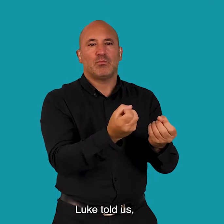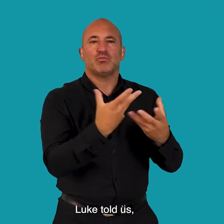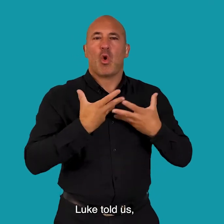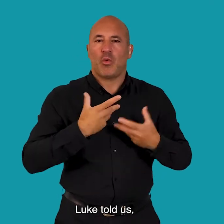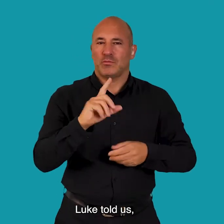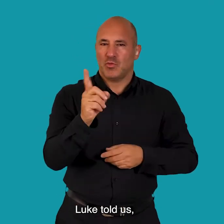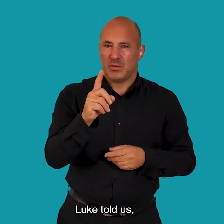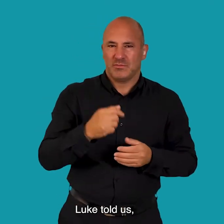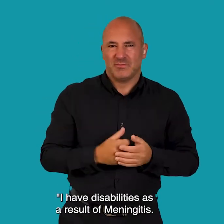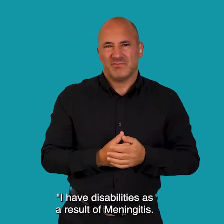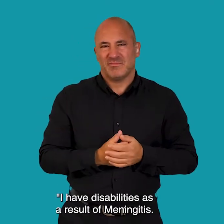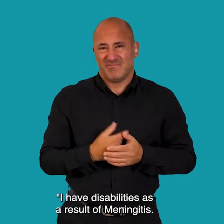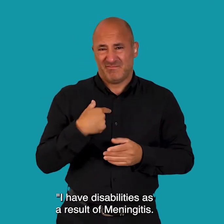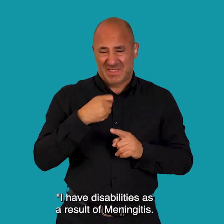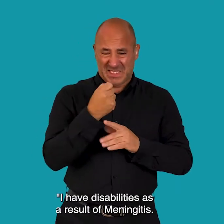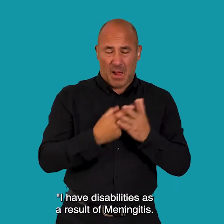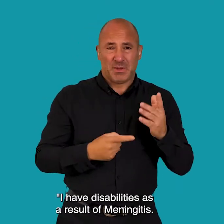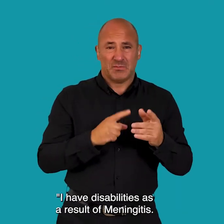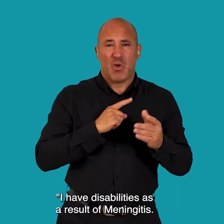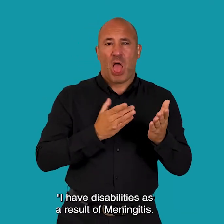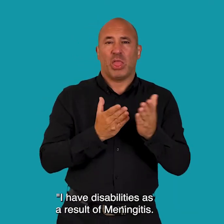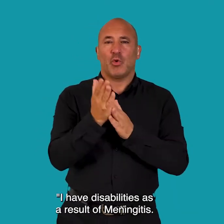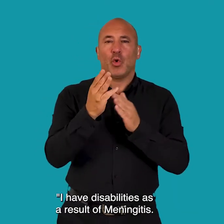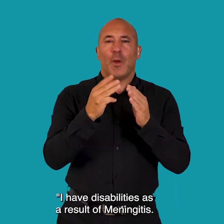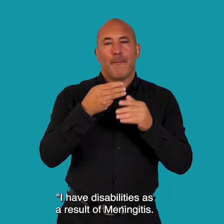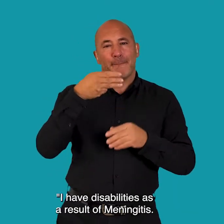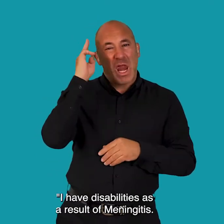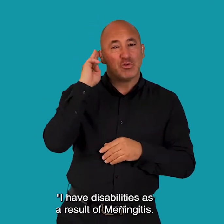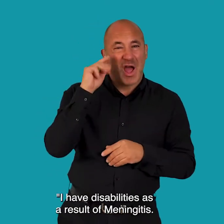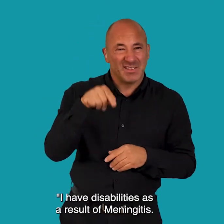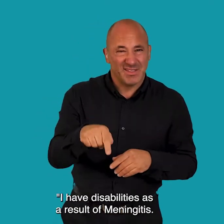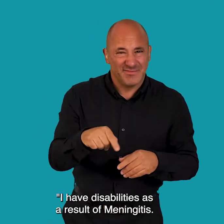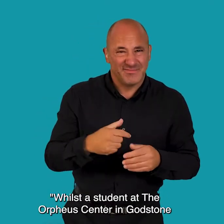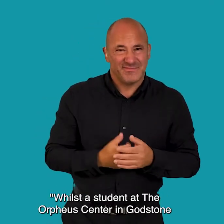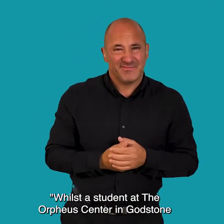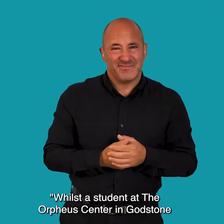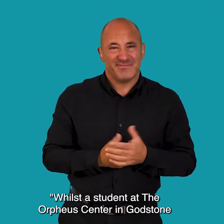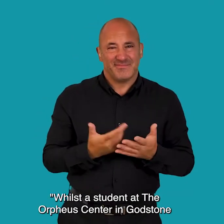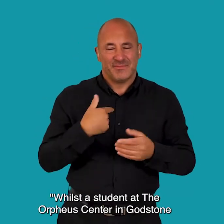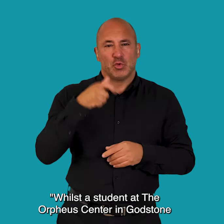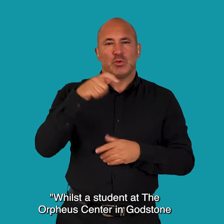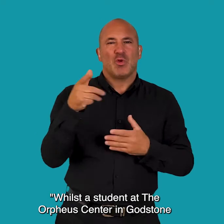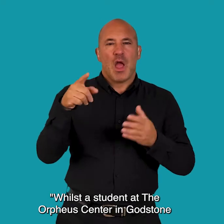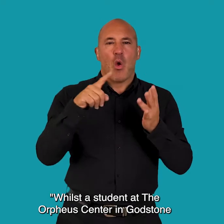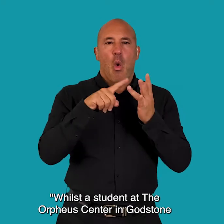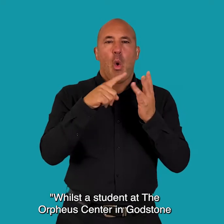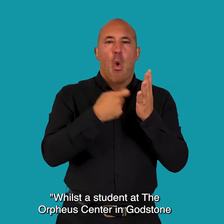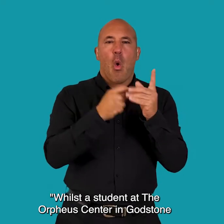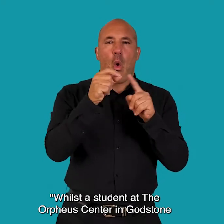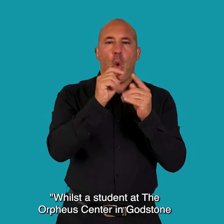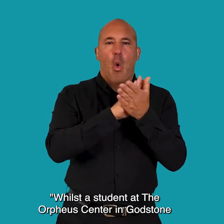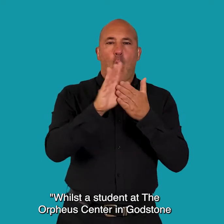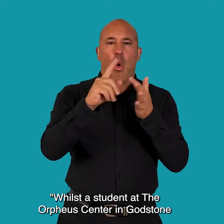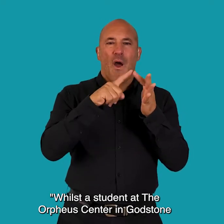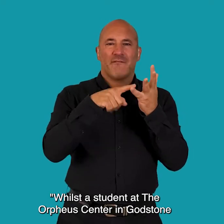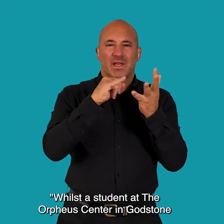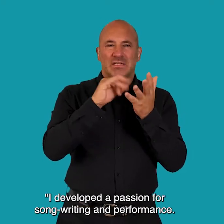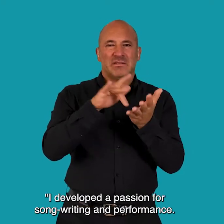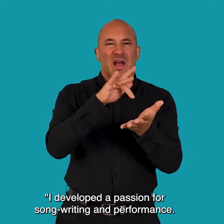Luke told us, "I have disabilities as a result of meningitis. Whilst a student at the Orpheus Centre in Godstone, I